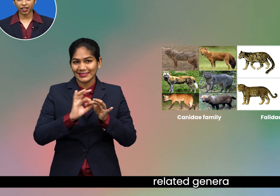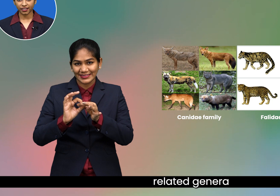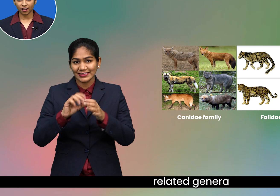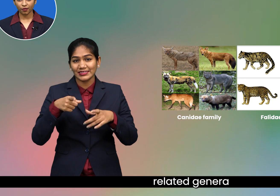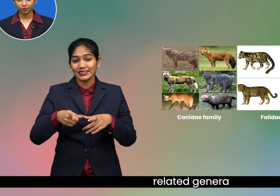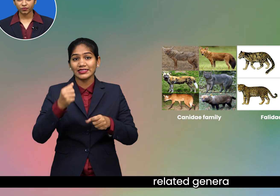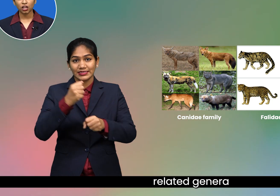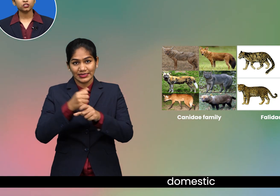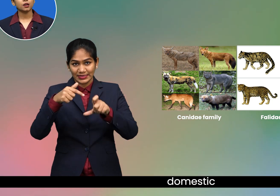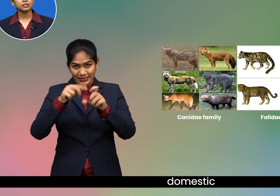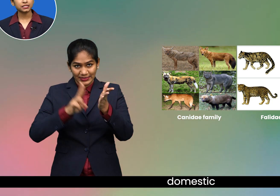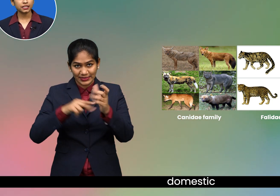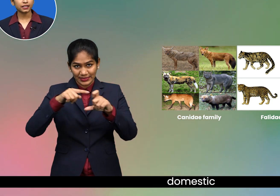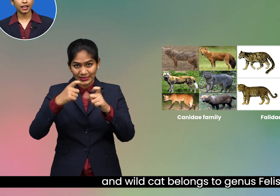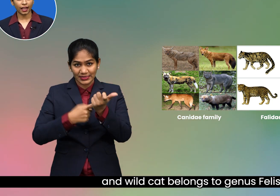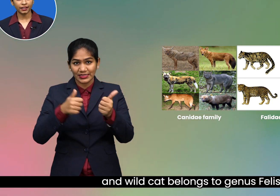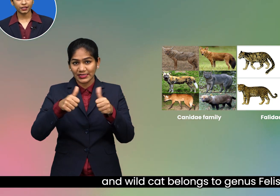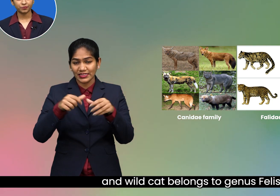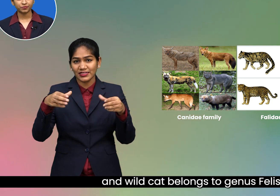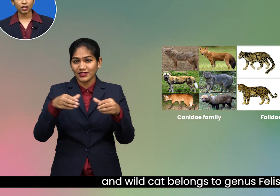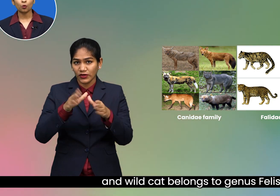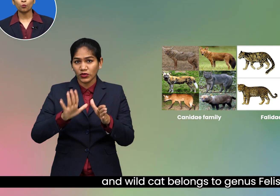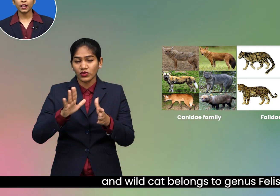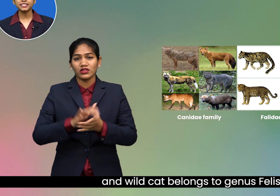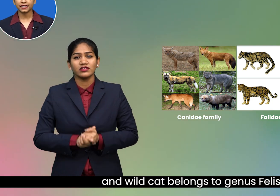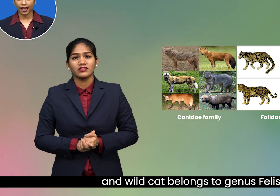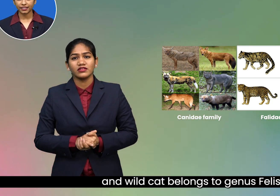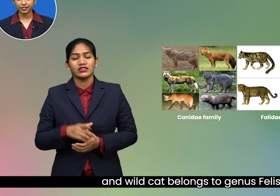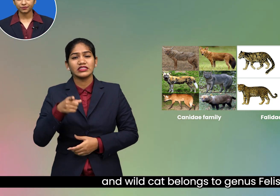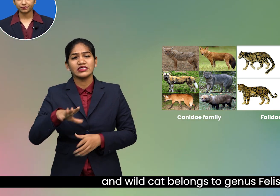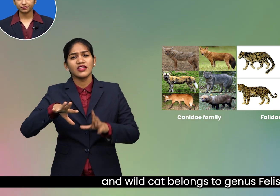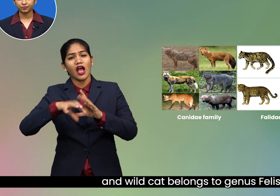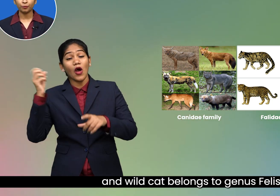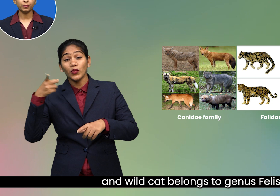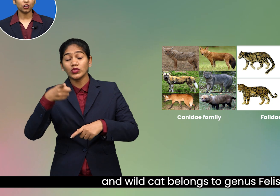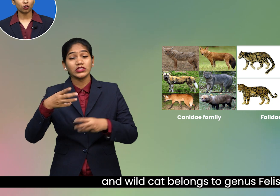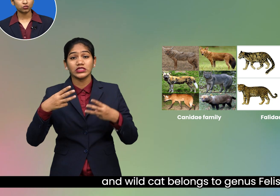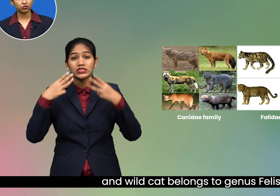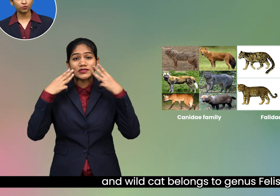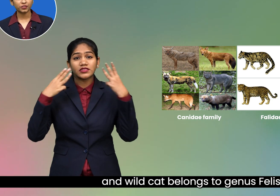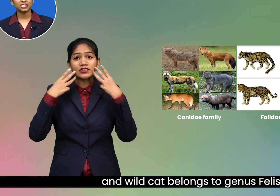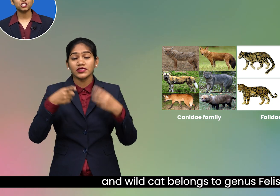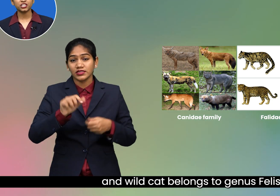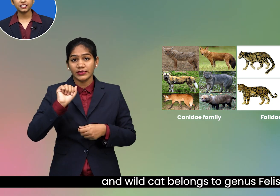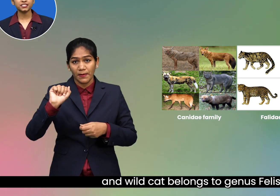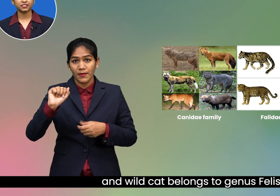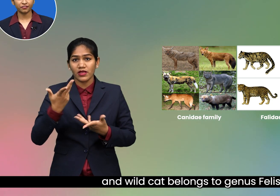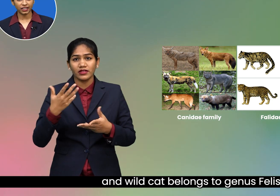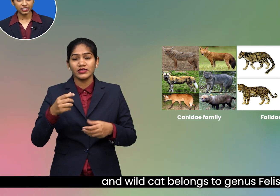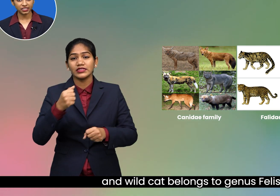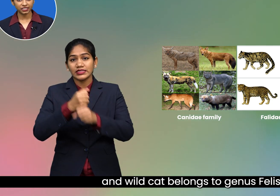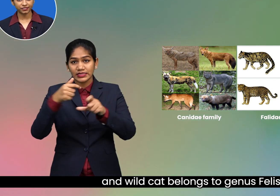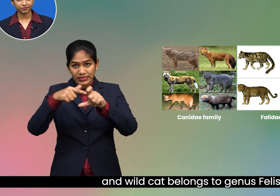related genera. Domestic and wild cat belongs to